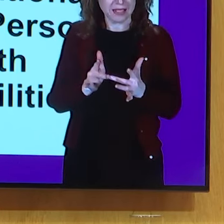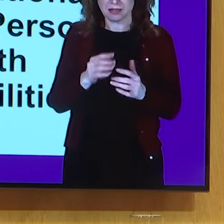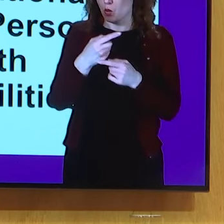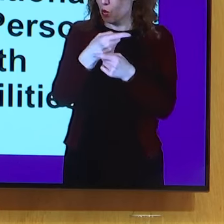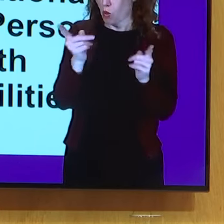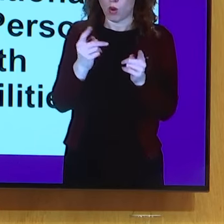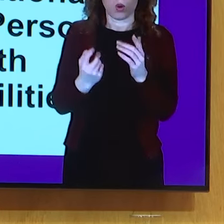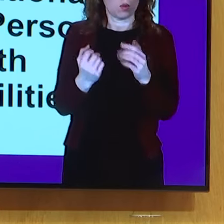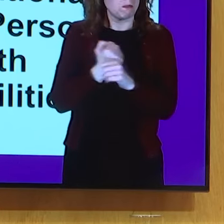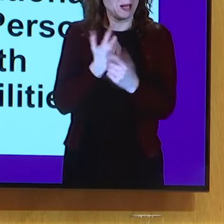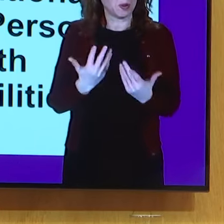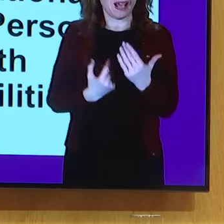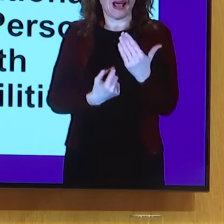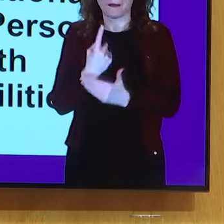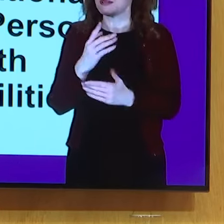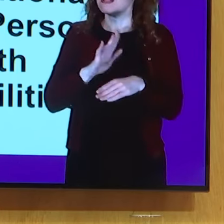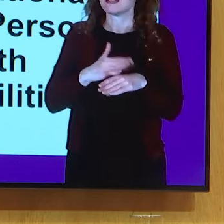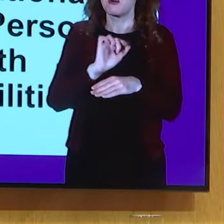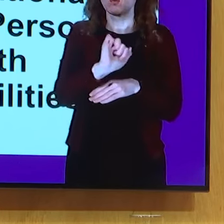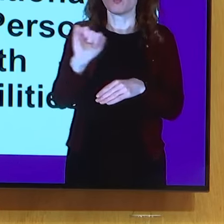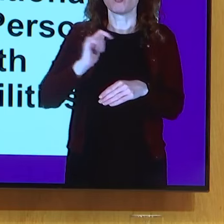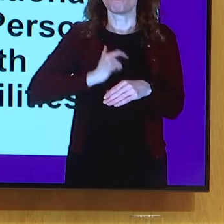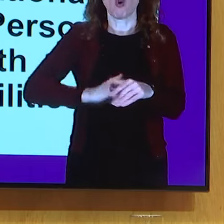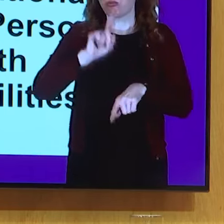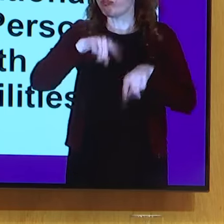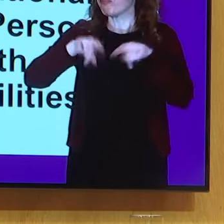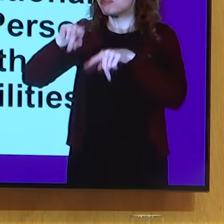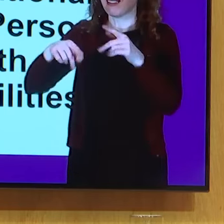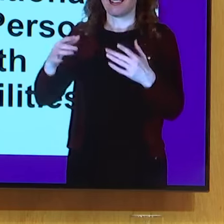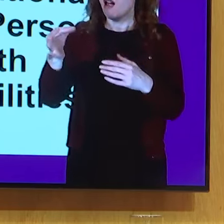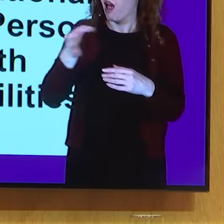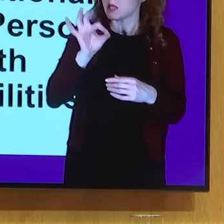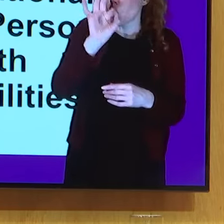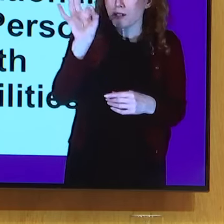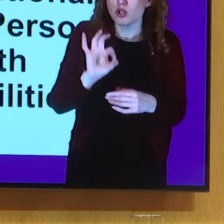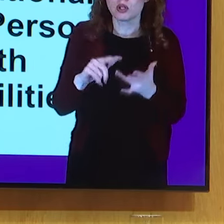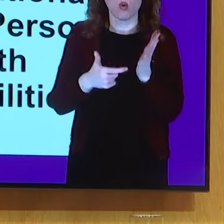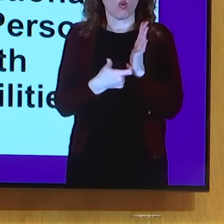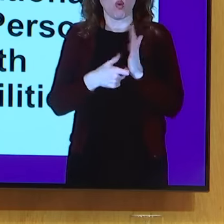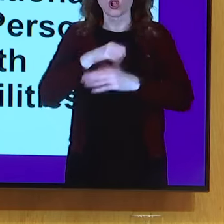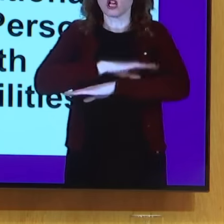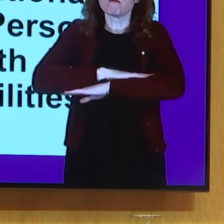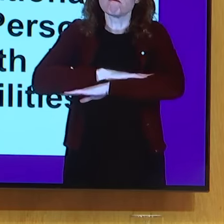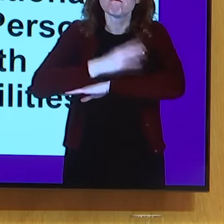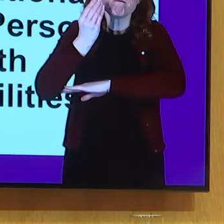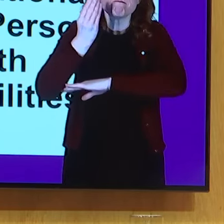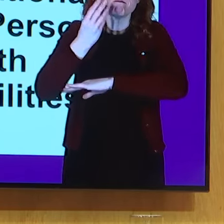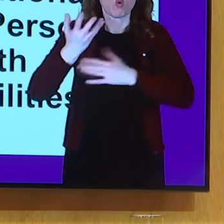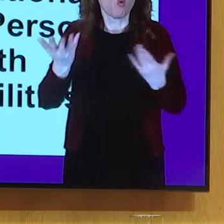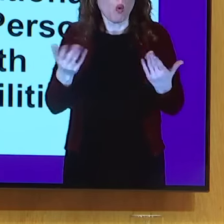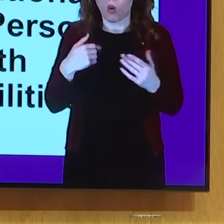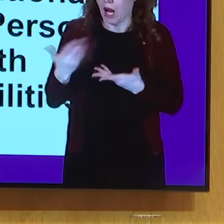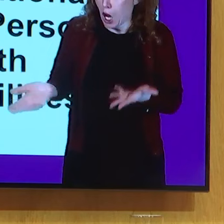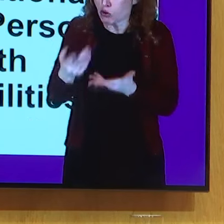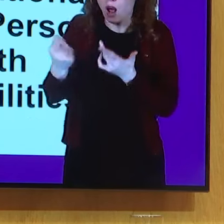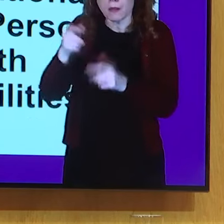today happen. Whatever role you've played here today, whether you've asked a question, whether you've been here to listen, or whether you've encouraged other people to